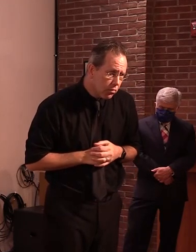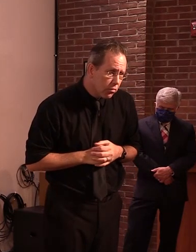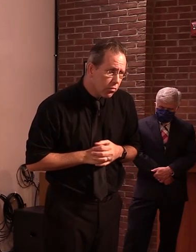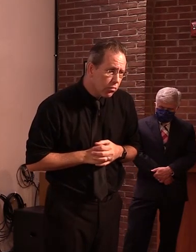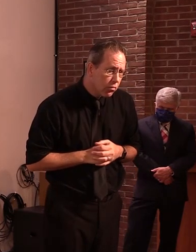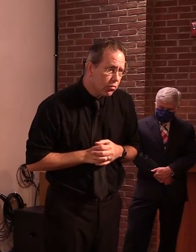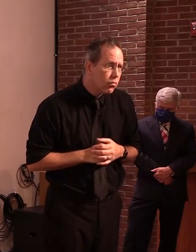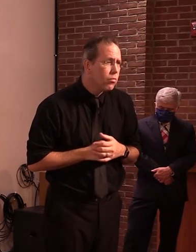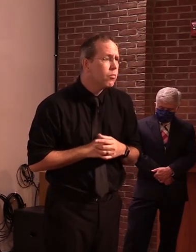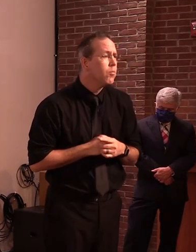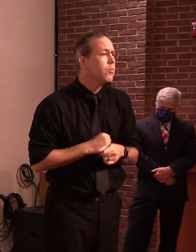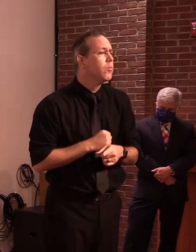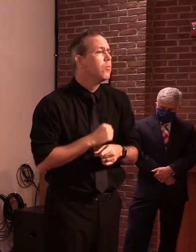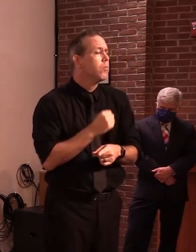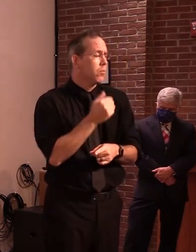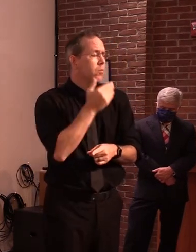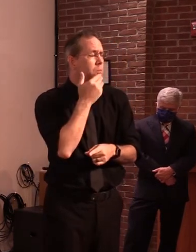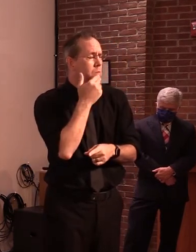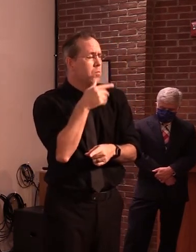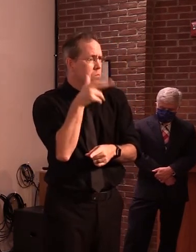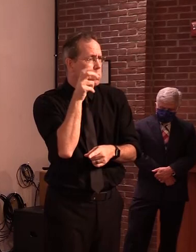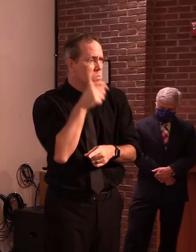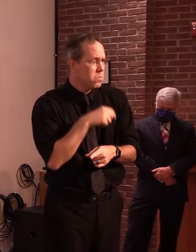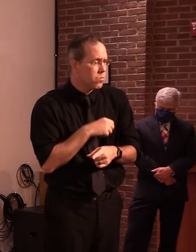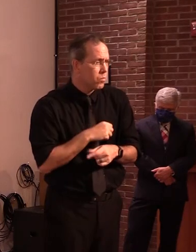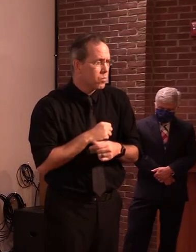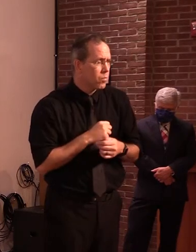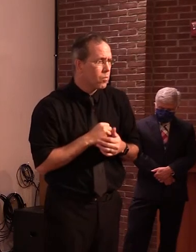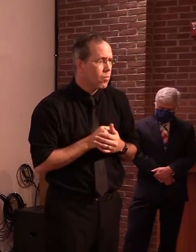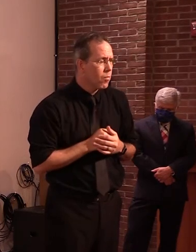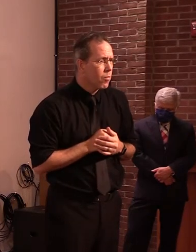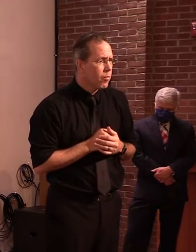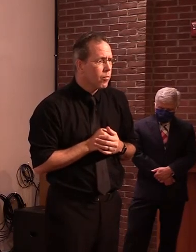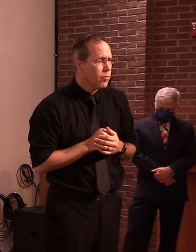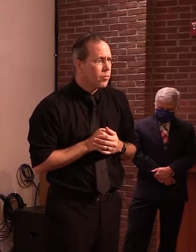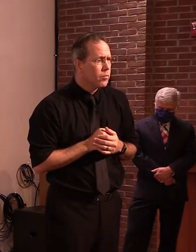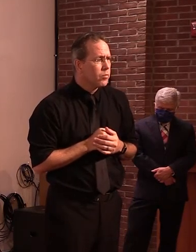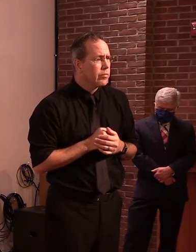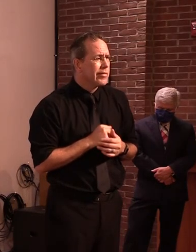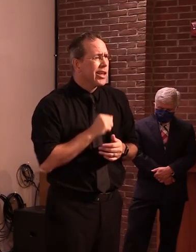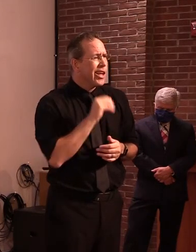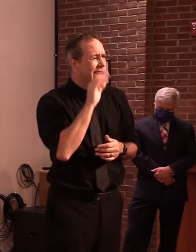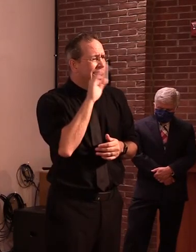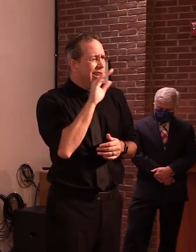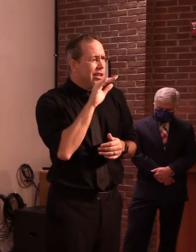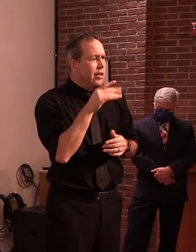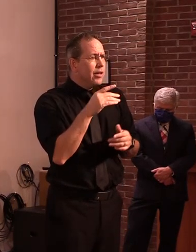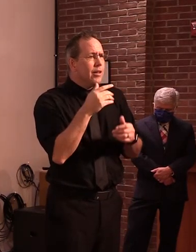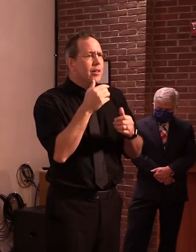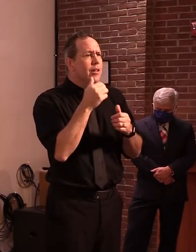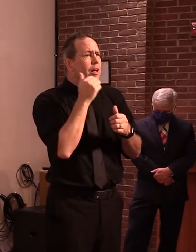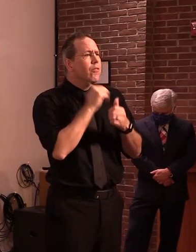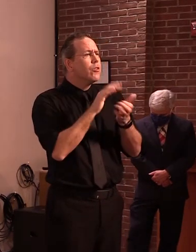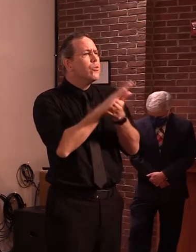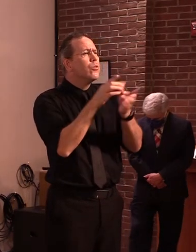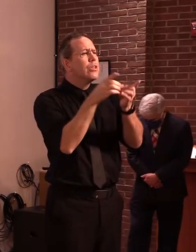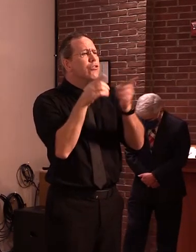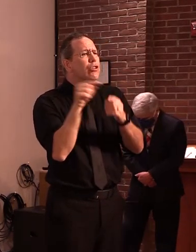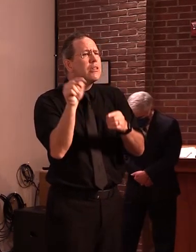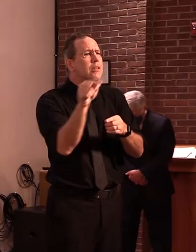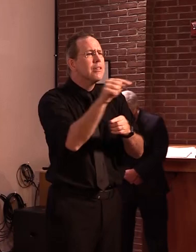Yes, thank you, Governor. Yeah, I think it speaks to, you know, firstly, how the conditions do vary in each district. When I say conditions, I do mean sort of the